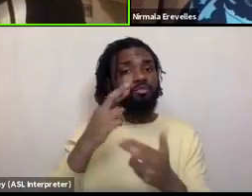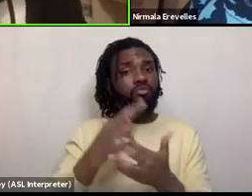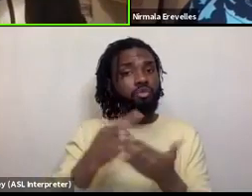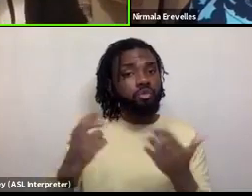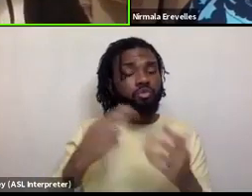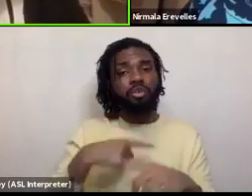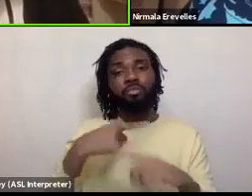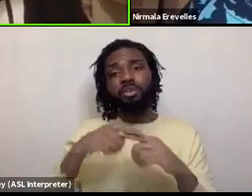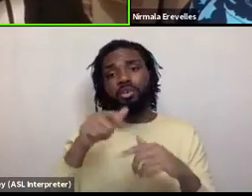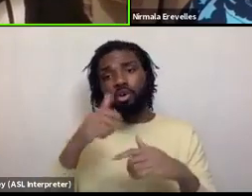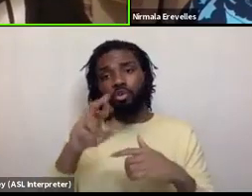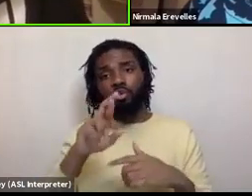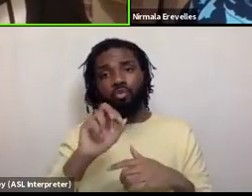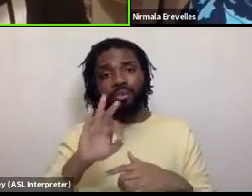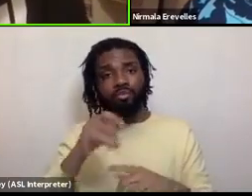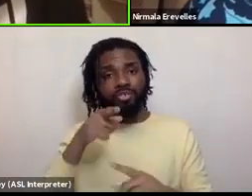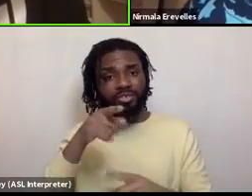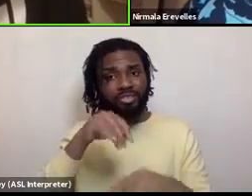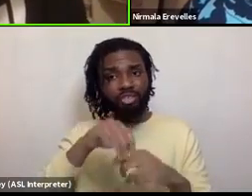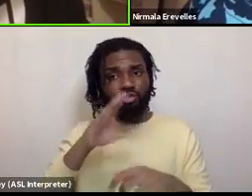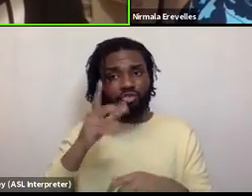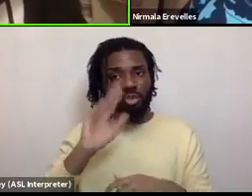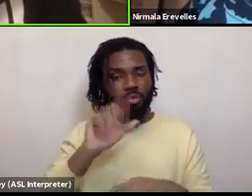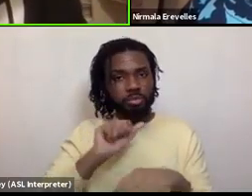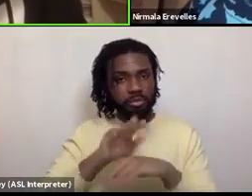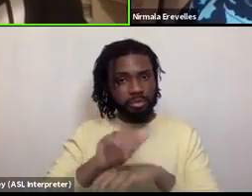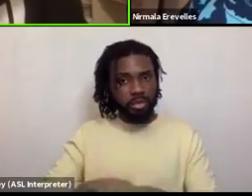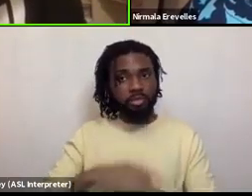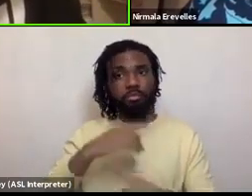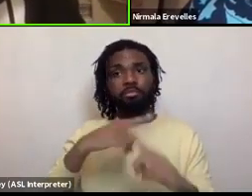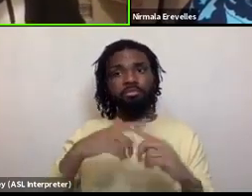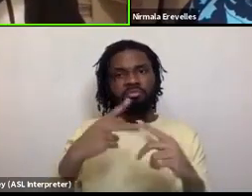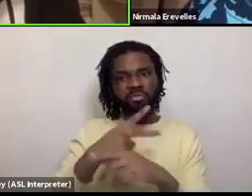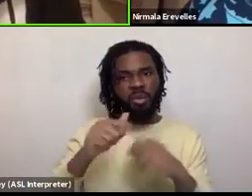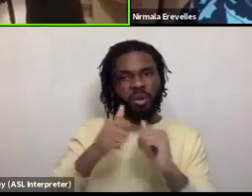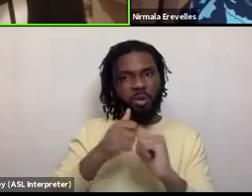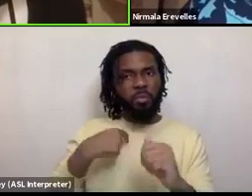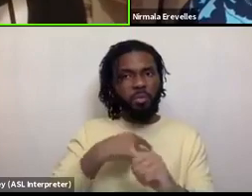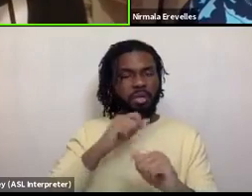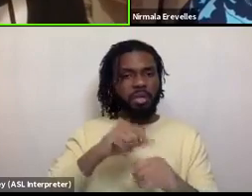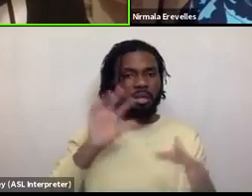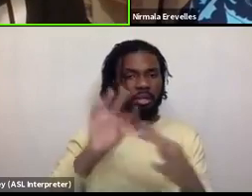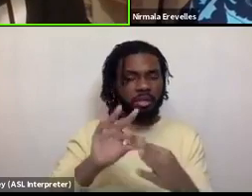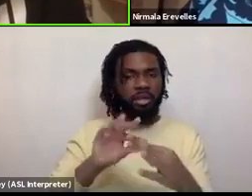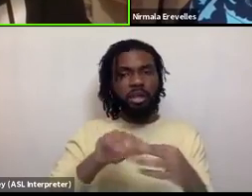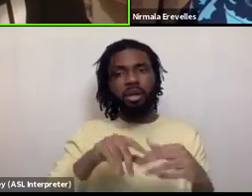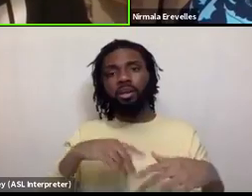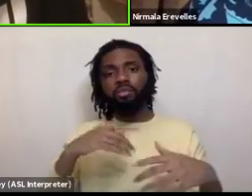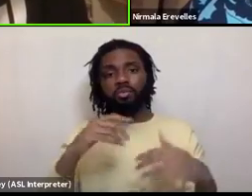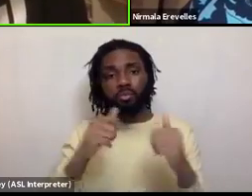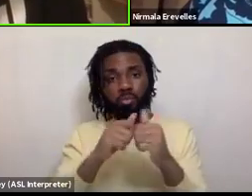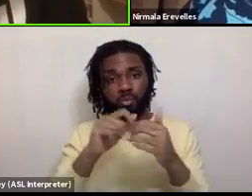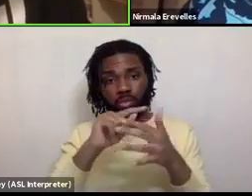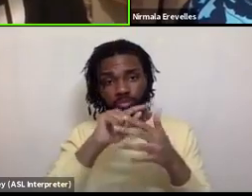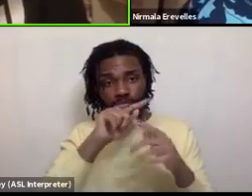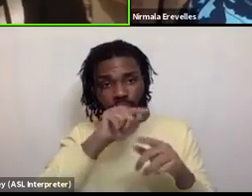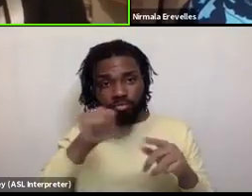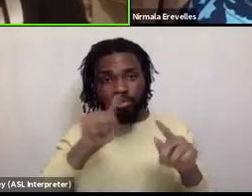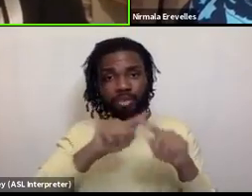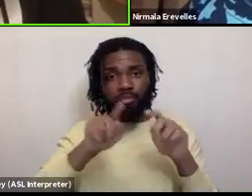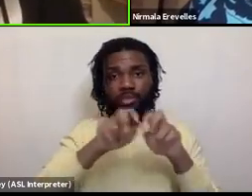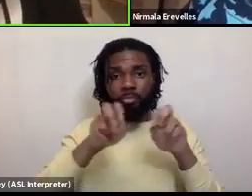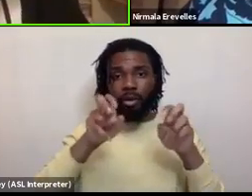been dropped in the chat today with ways to connect and contact all of the panelists.